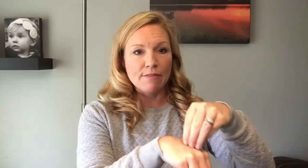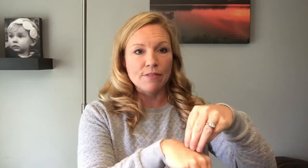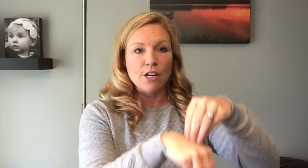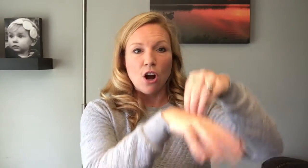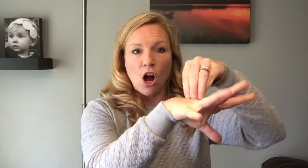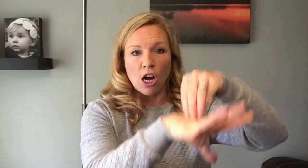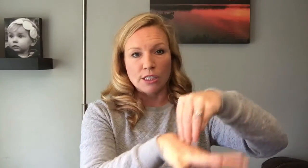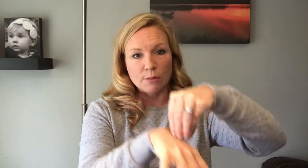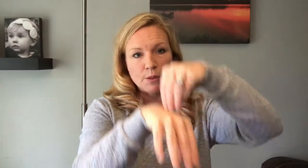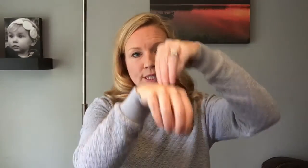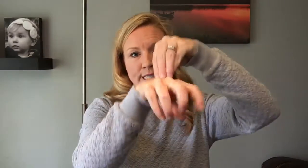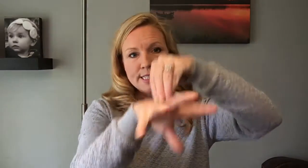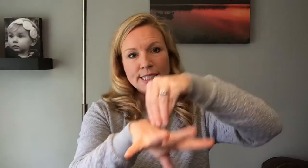an octopus.